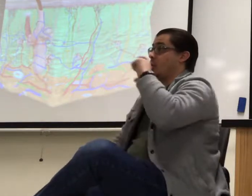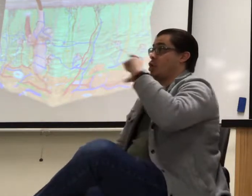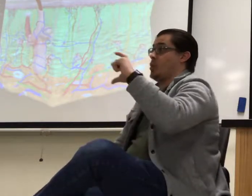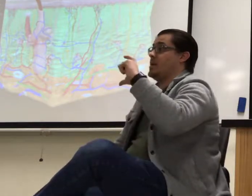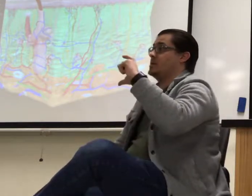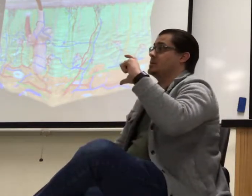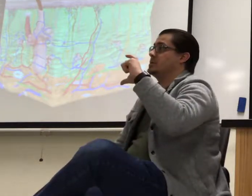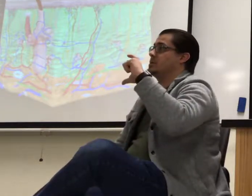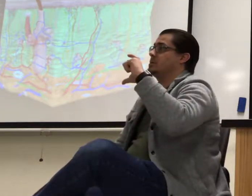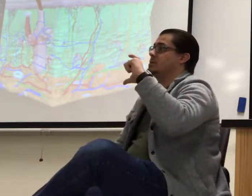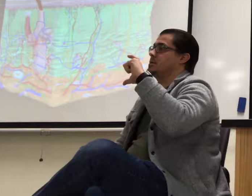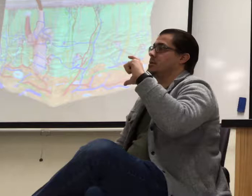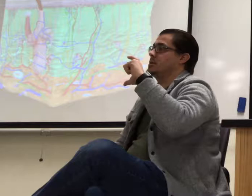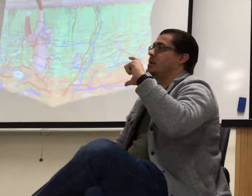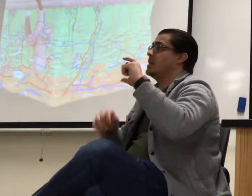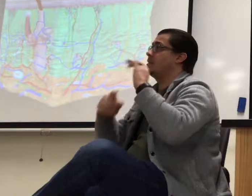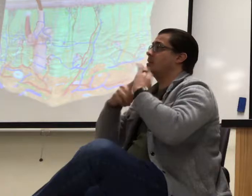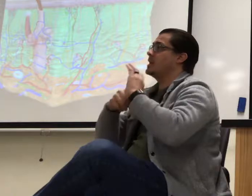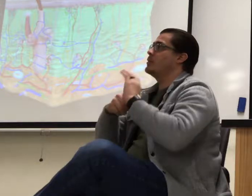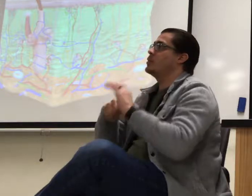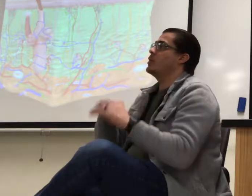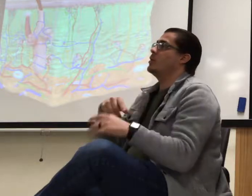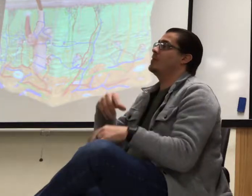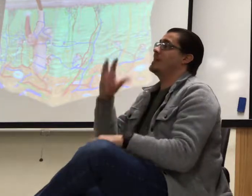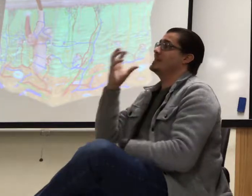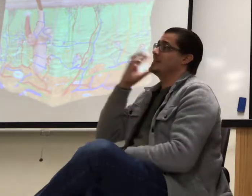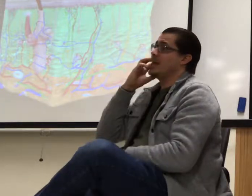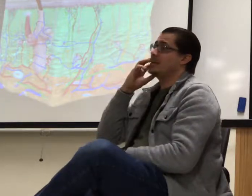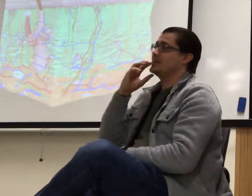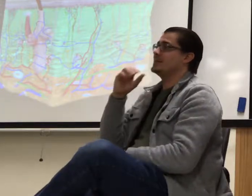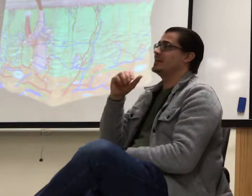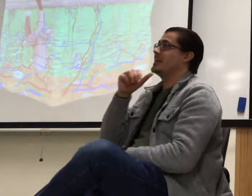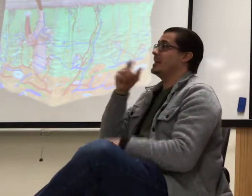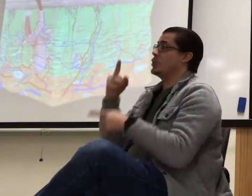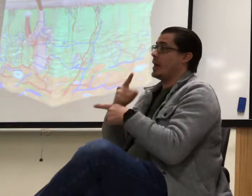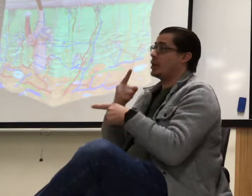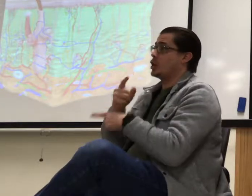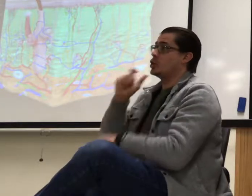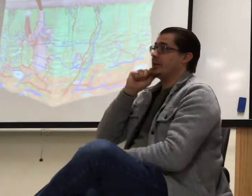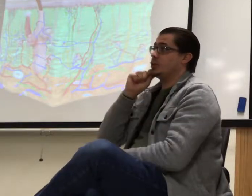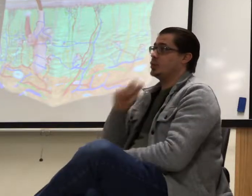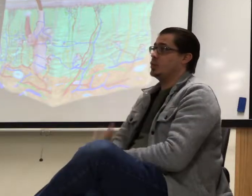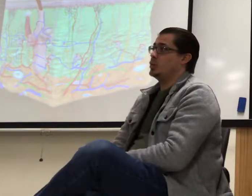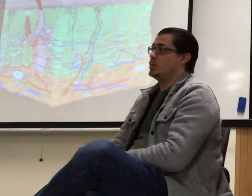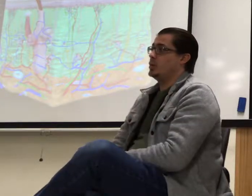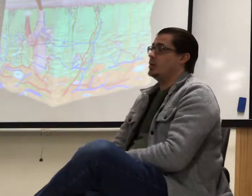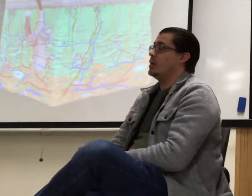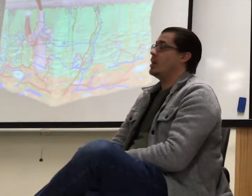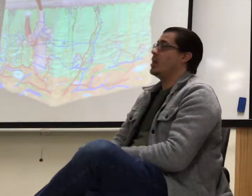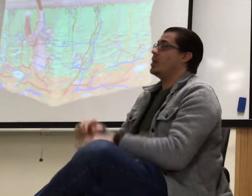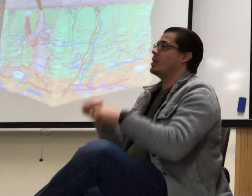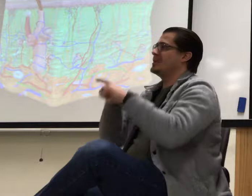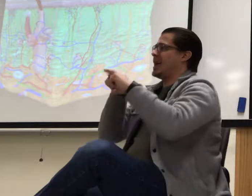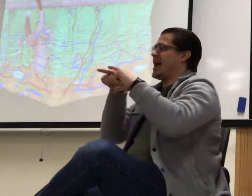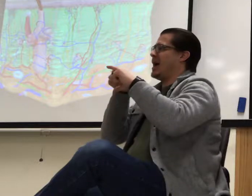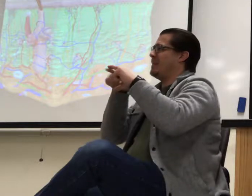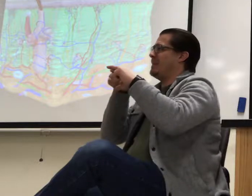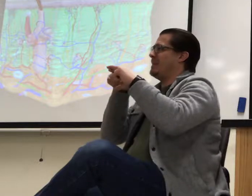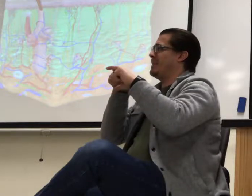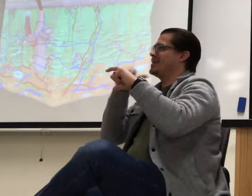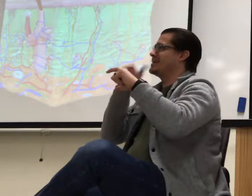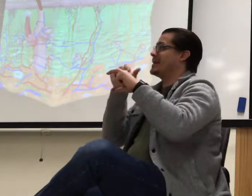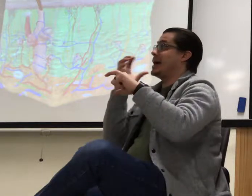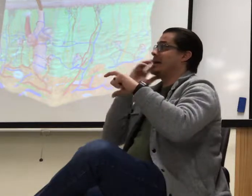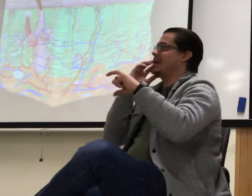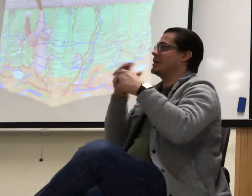our example of a dense, irregular connective tissue. Okay? But at the very top, it's not dense, it's loose. That's